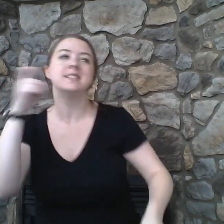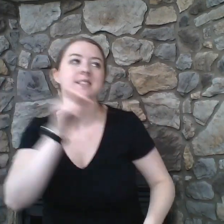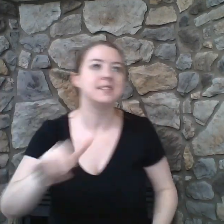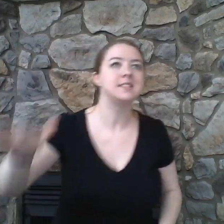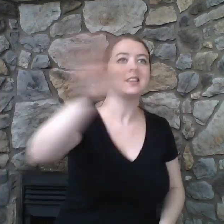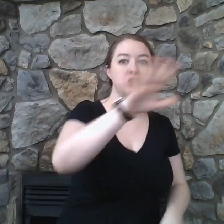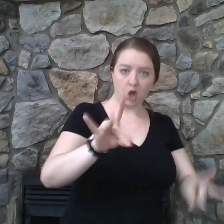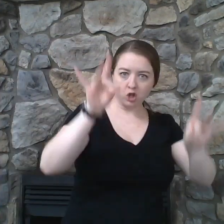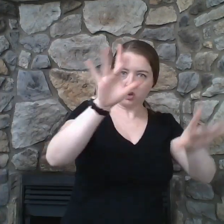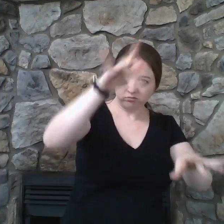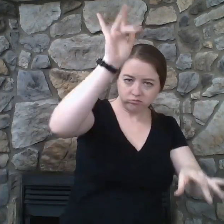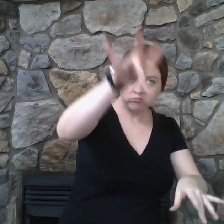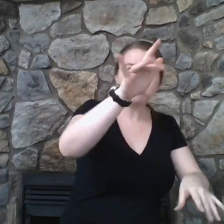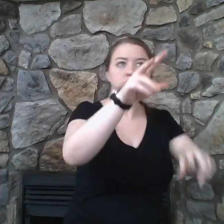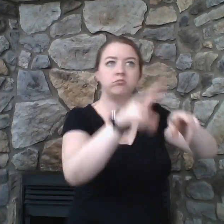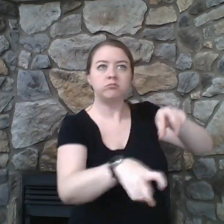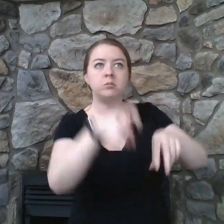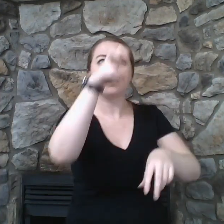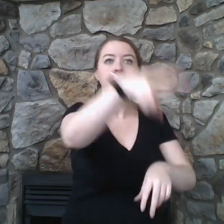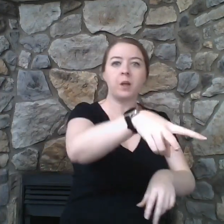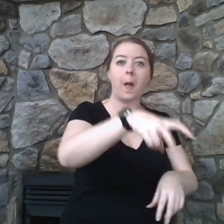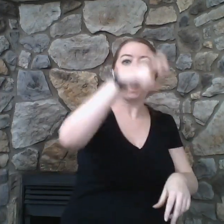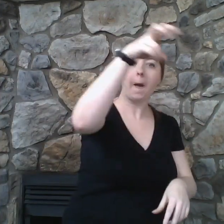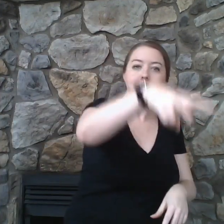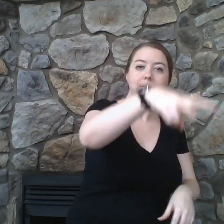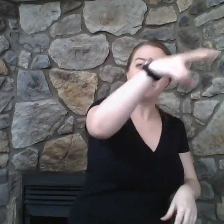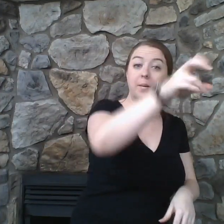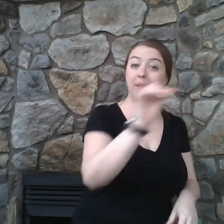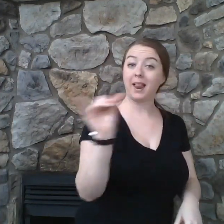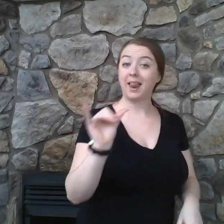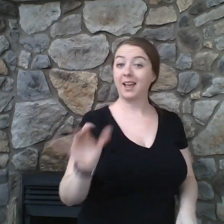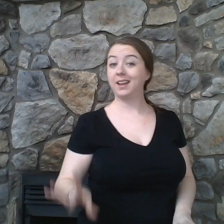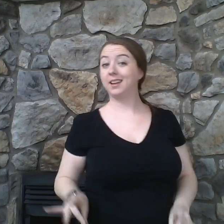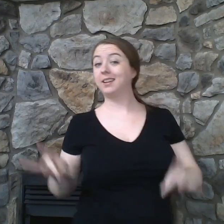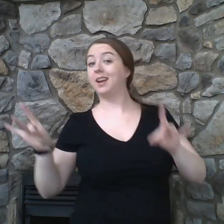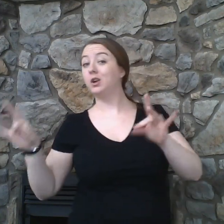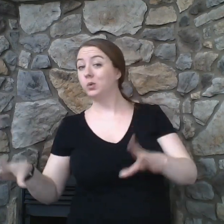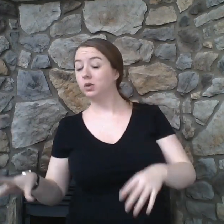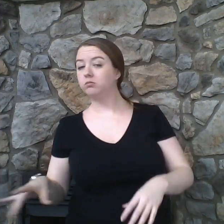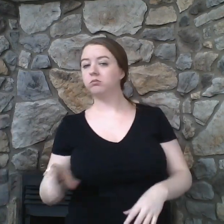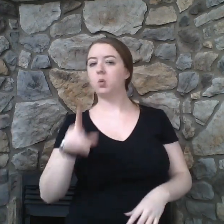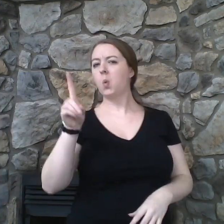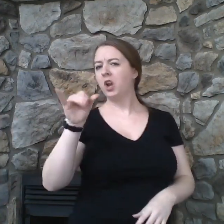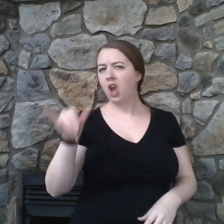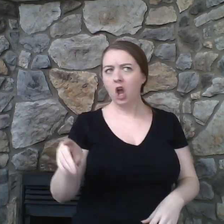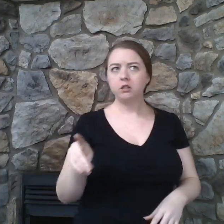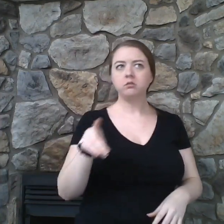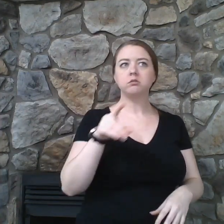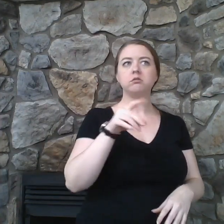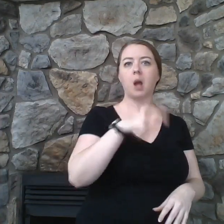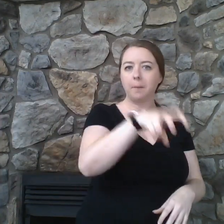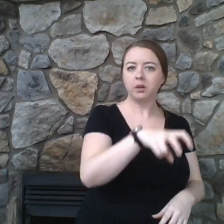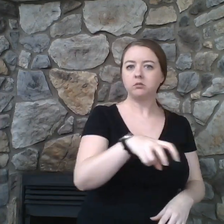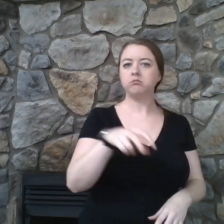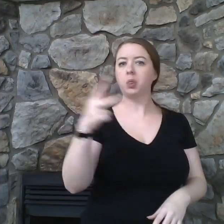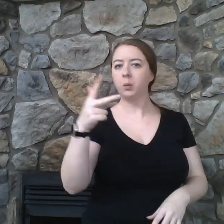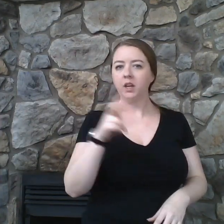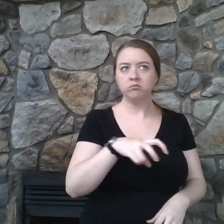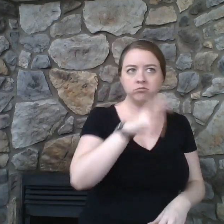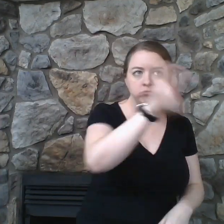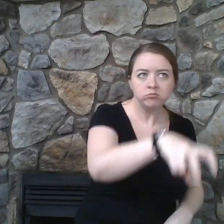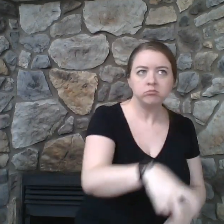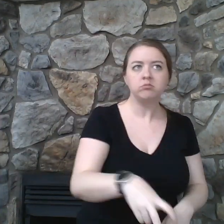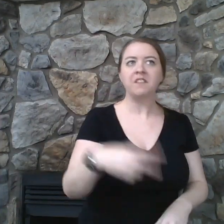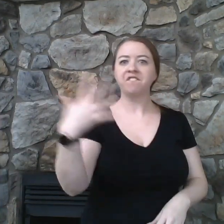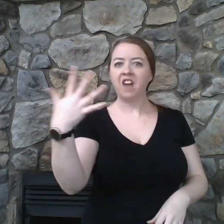hopped through the deserts in the middle of Australia. He hopped like a kangaroo. First he hopped 1 yard, then he hopped 3 yards.